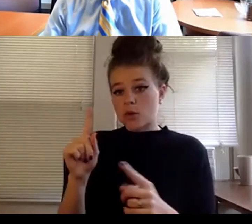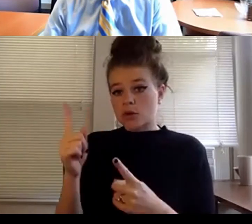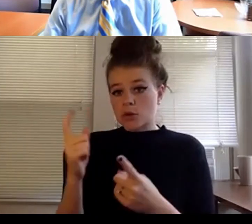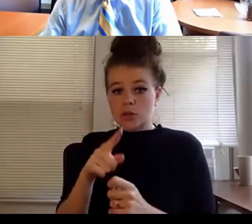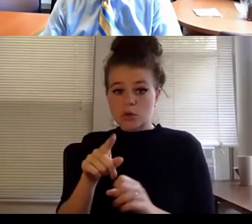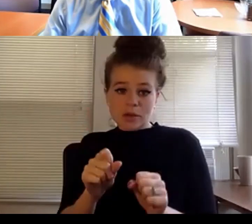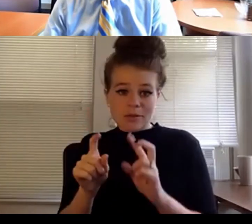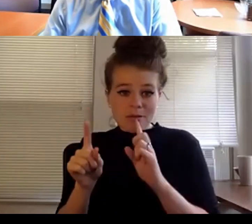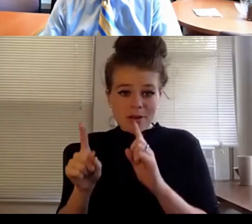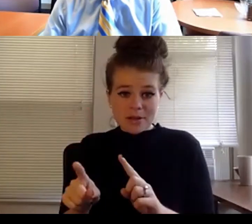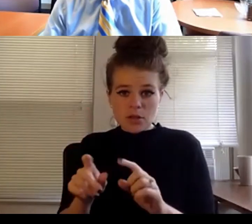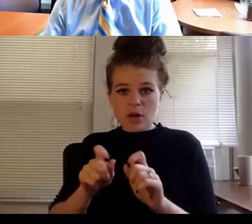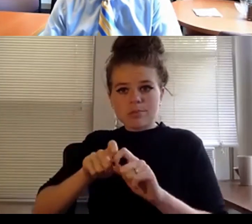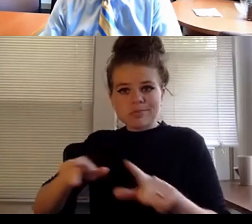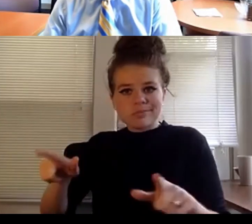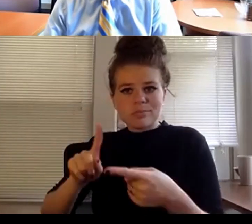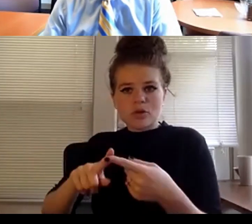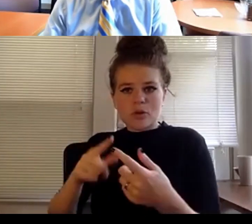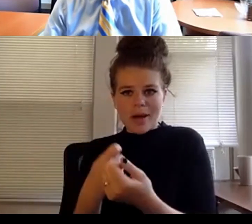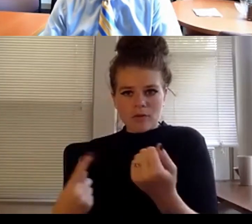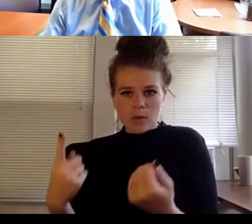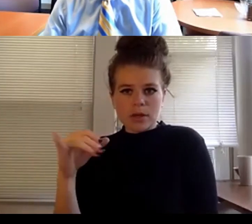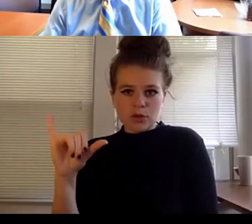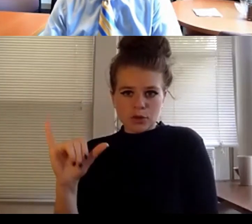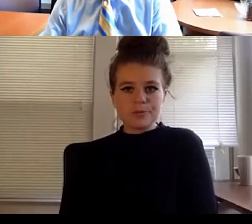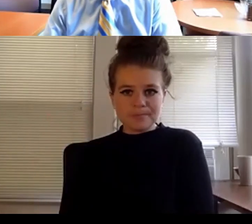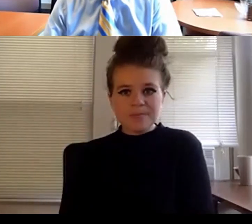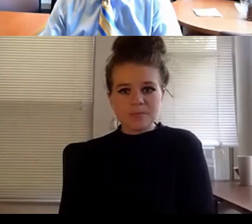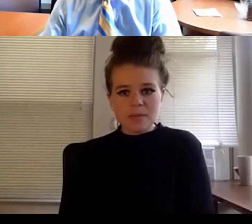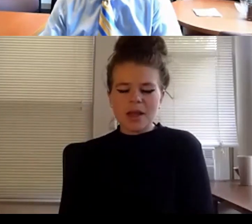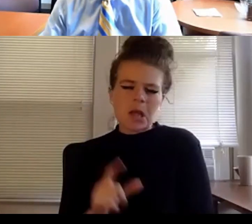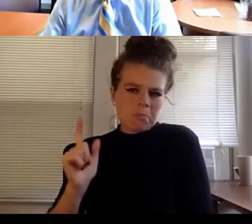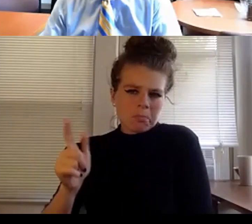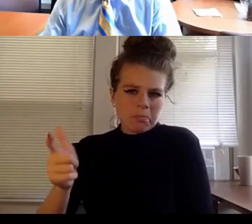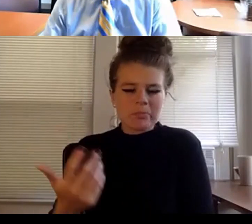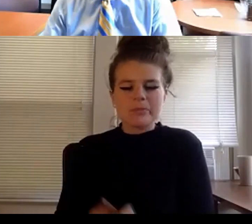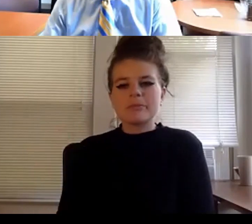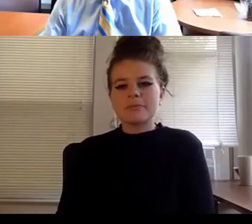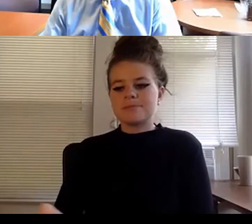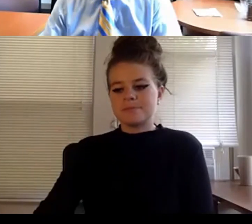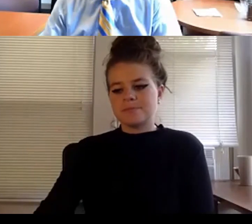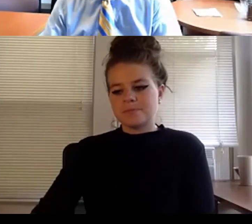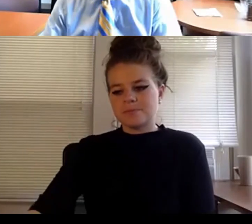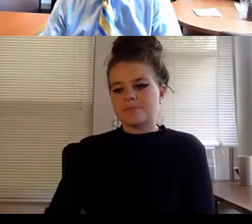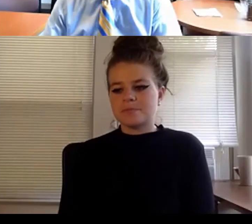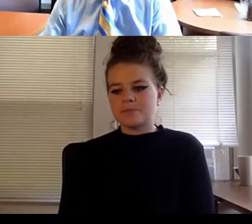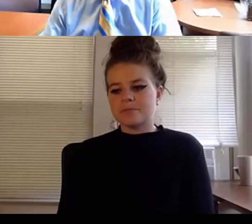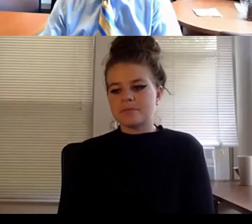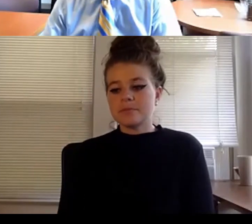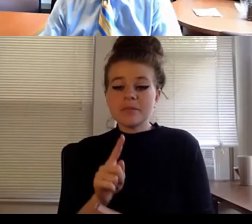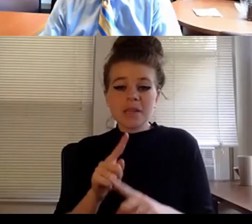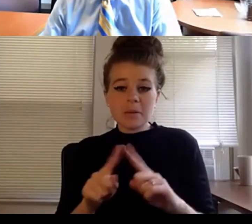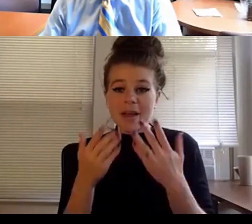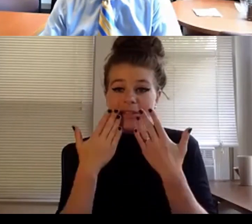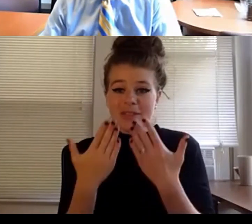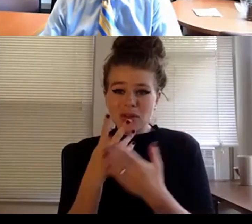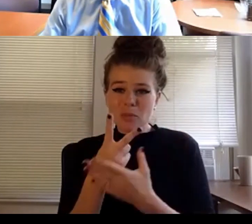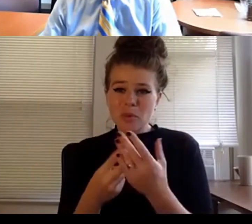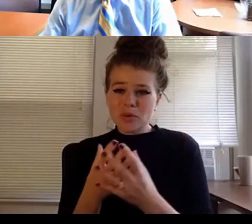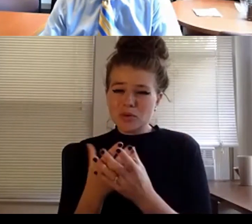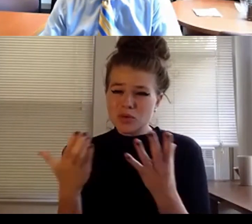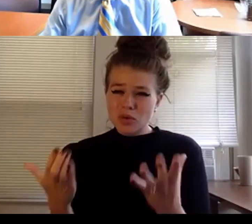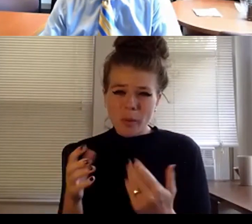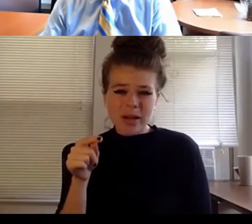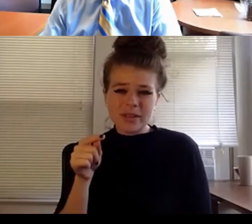and be able to send them out to everybody as well later. But thank you both so much. This